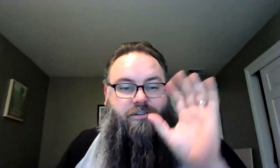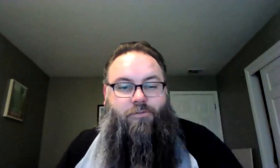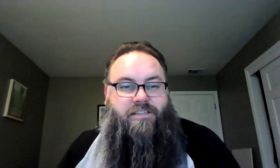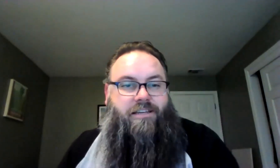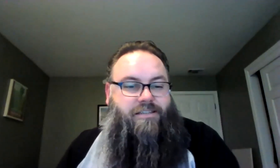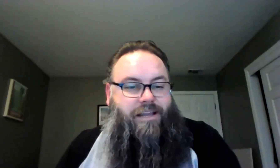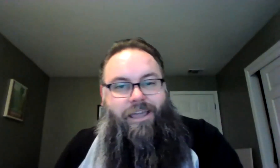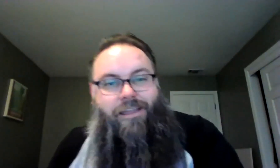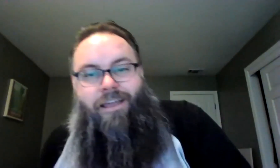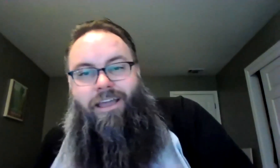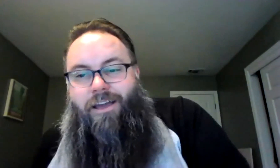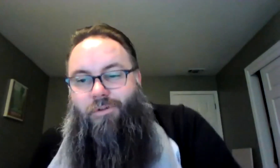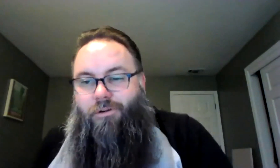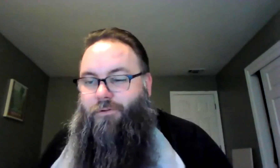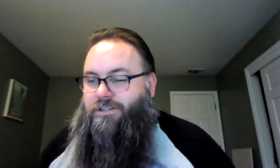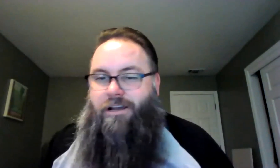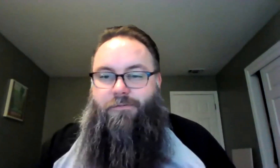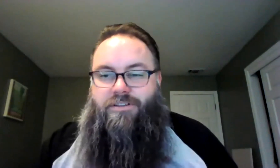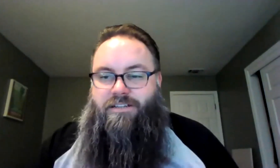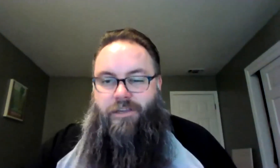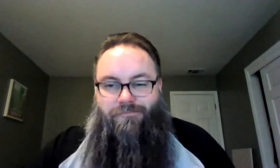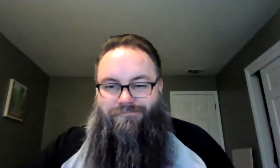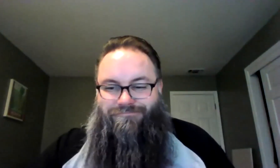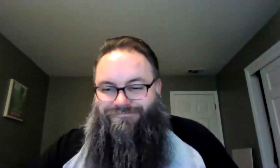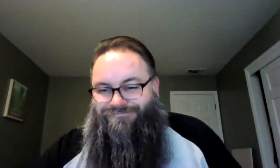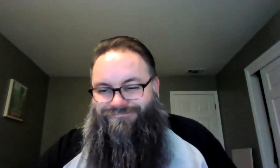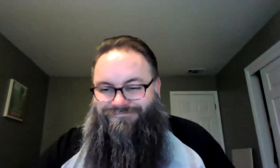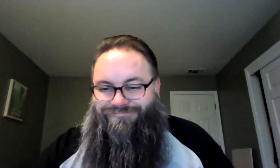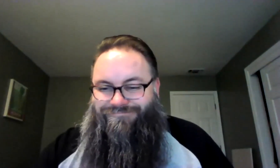you very much for attending today, and we'll look forward to talking to folks next week.